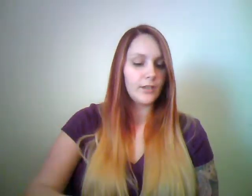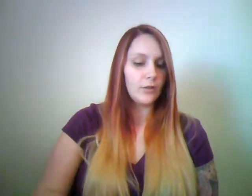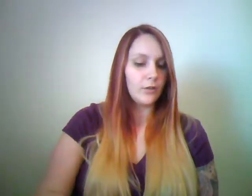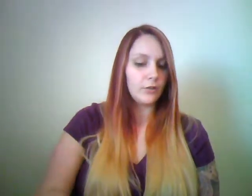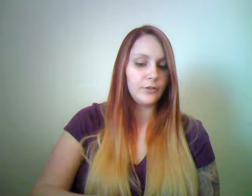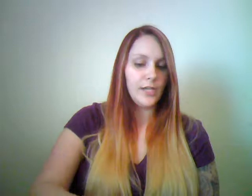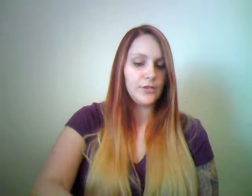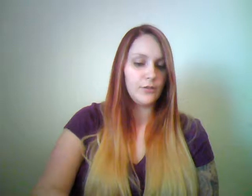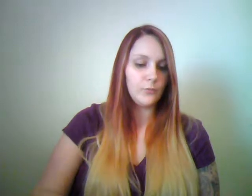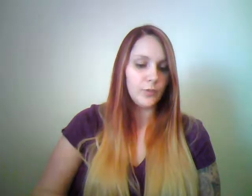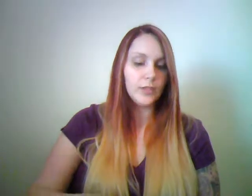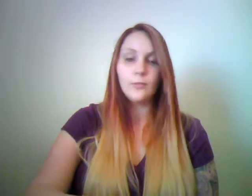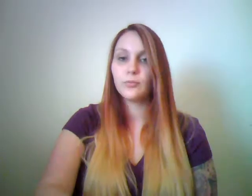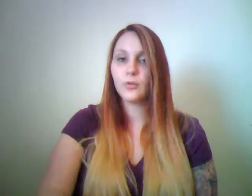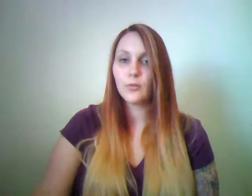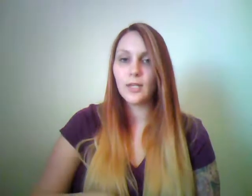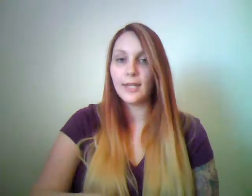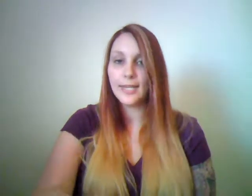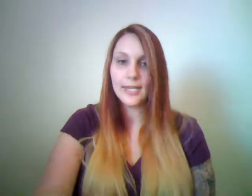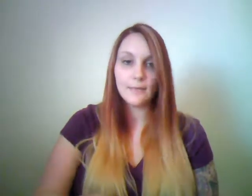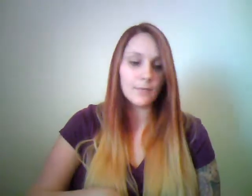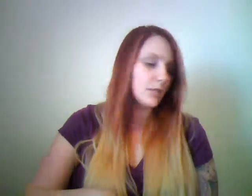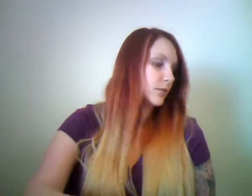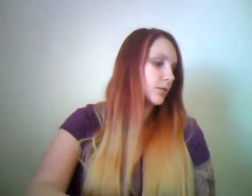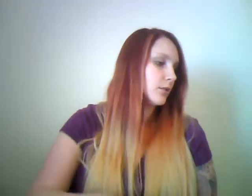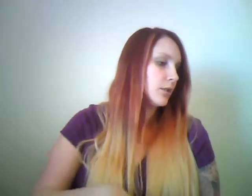All creation will proclaim.